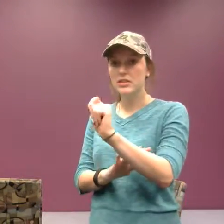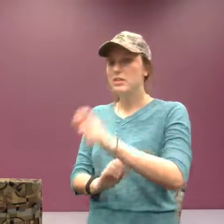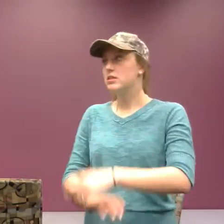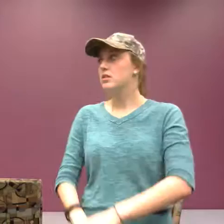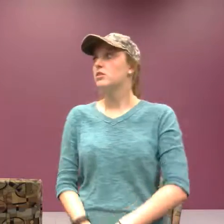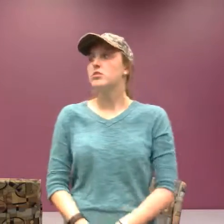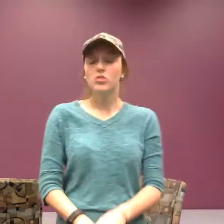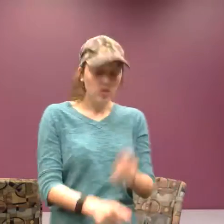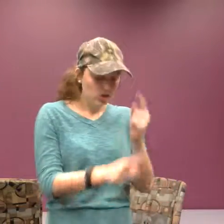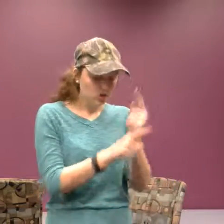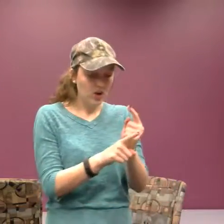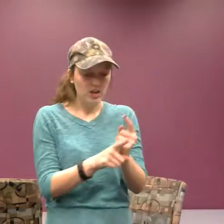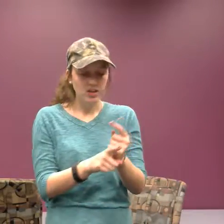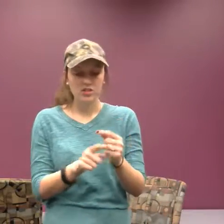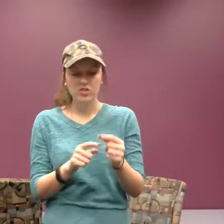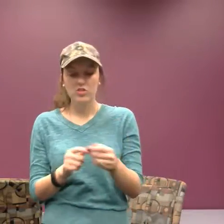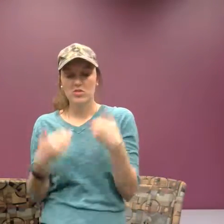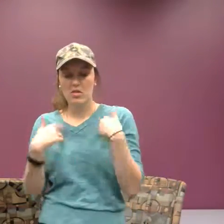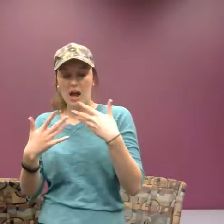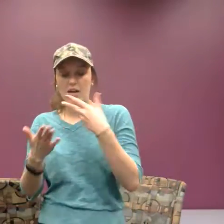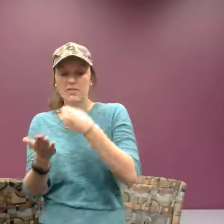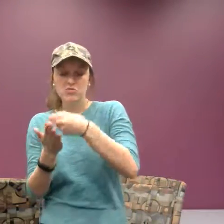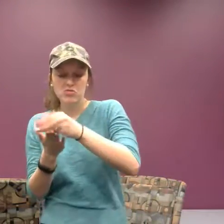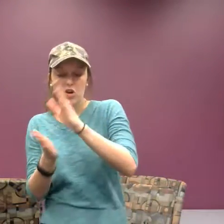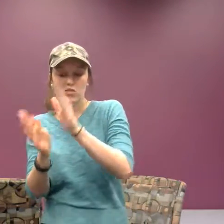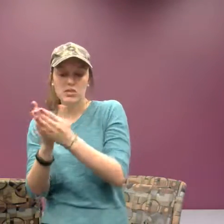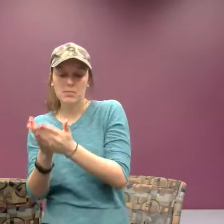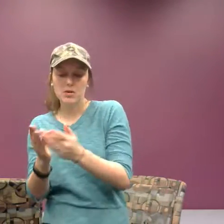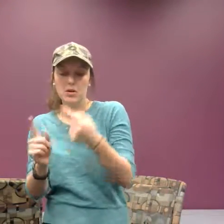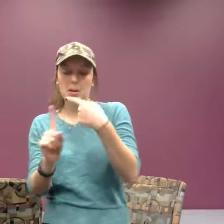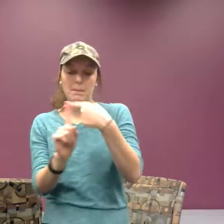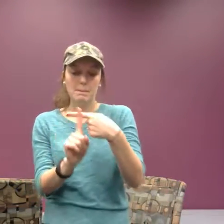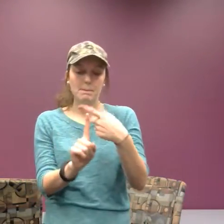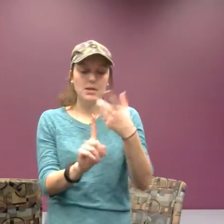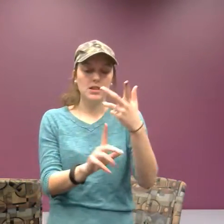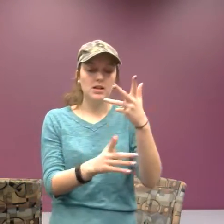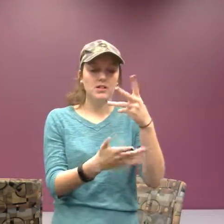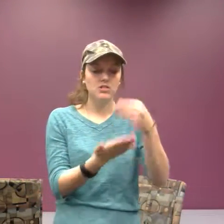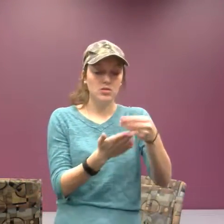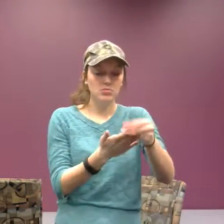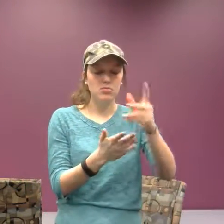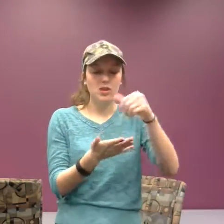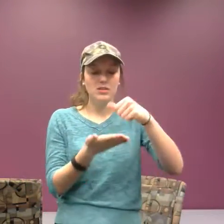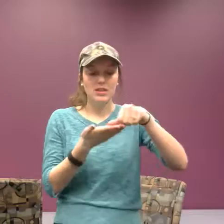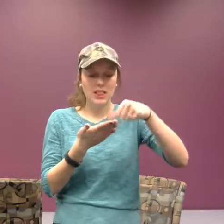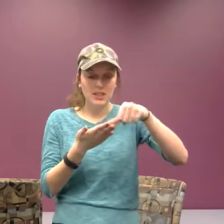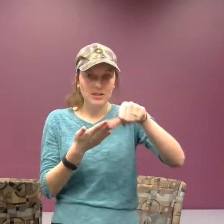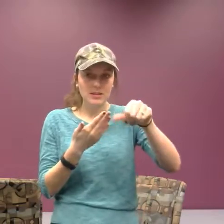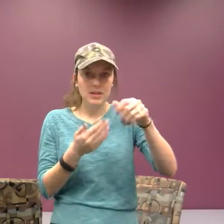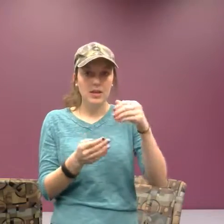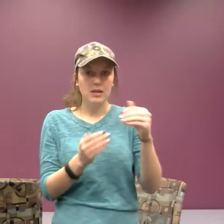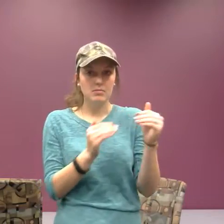the price of the book plus the T. plus the price of the tape, and the total is $8.